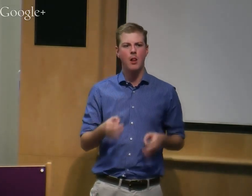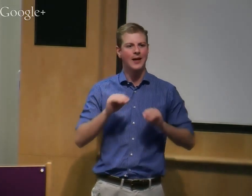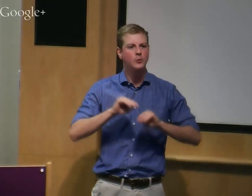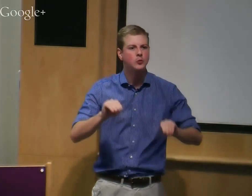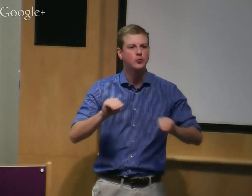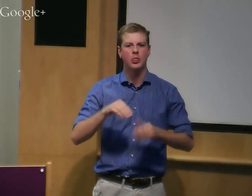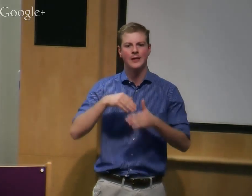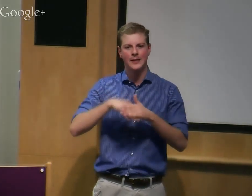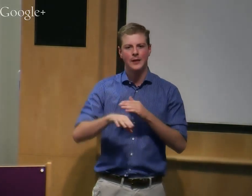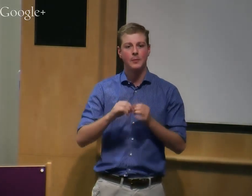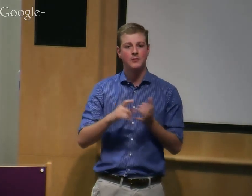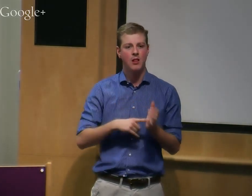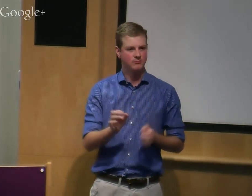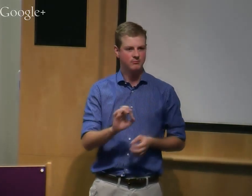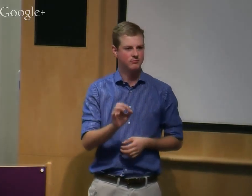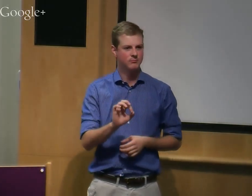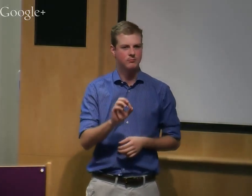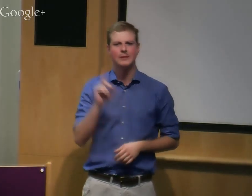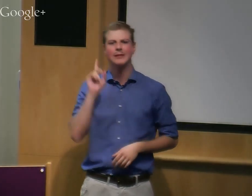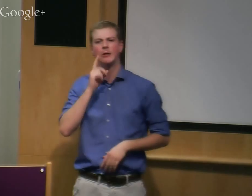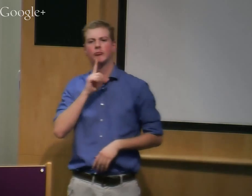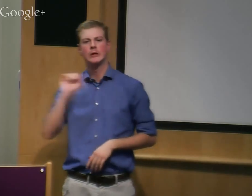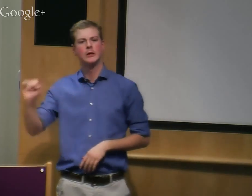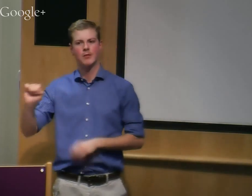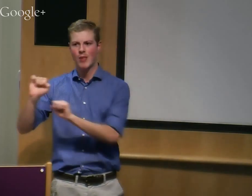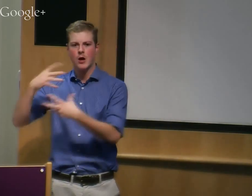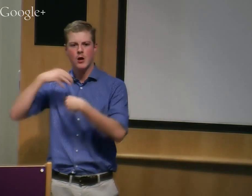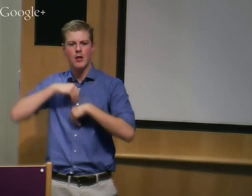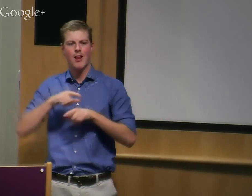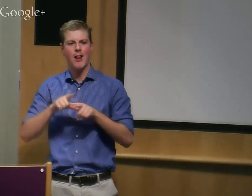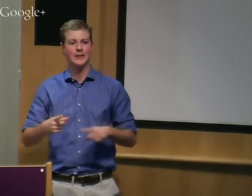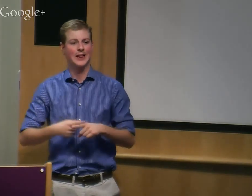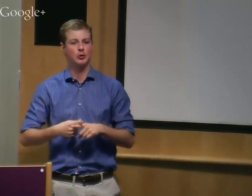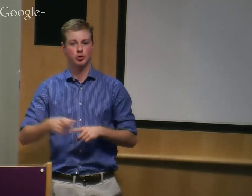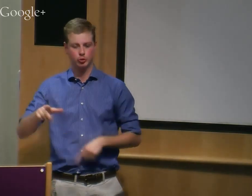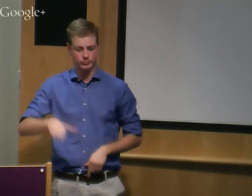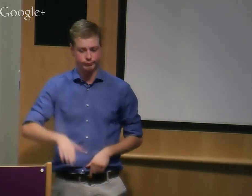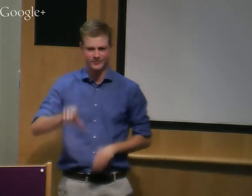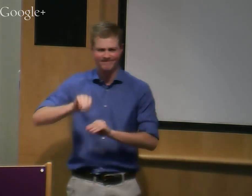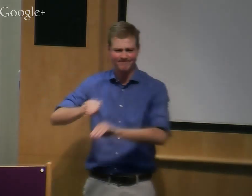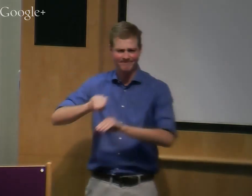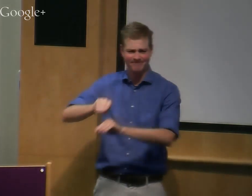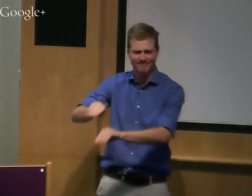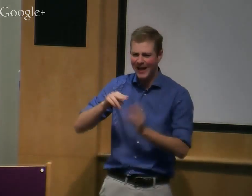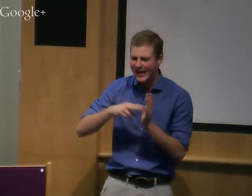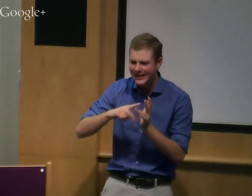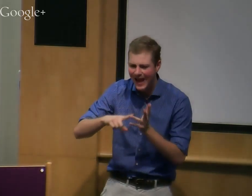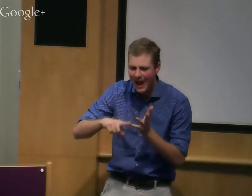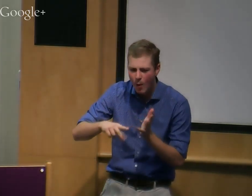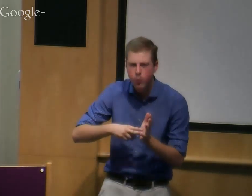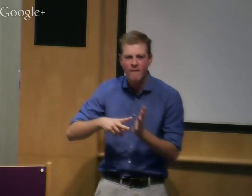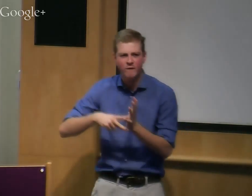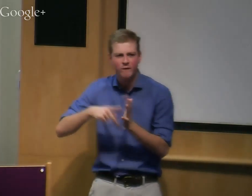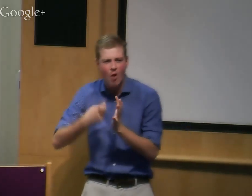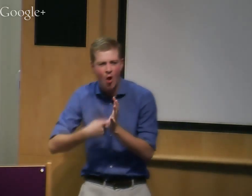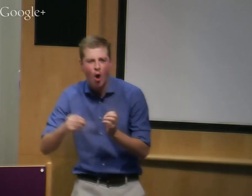very interesting is that deaf people don't have formal education of British Sign Language. So if you think of hearing children, of